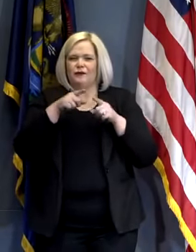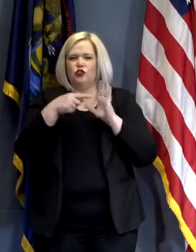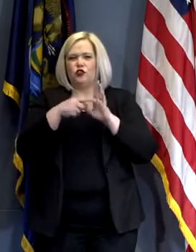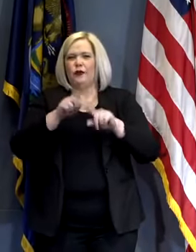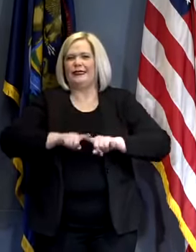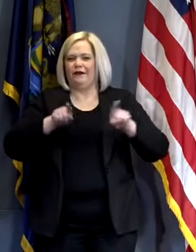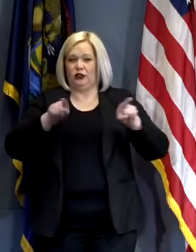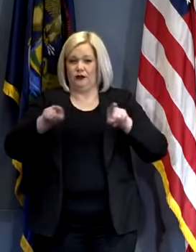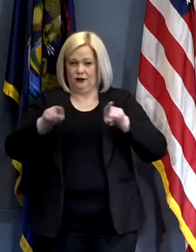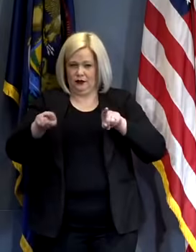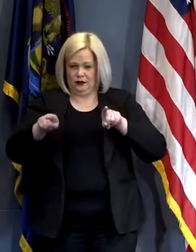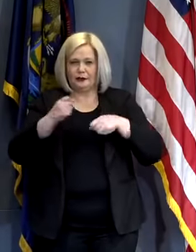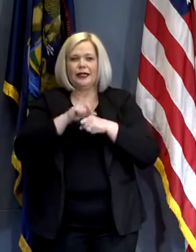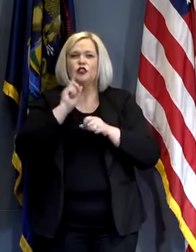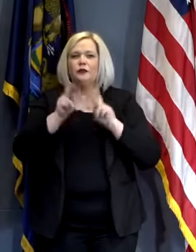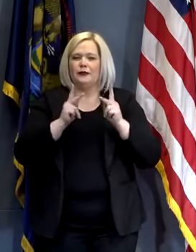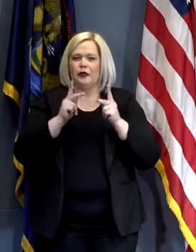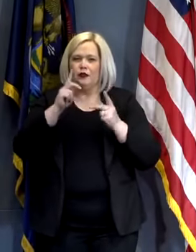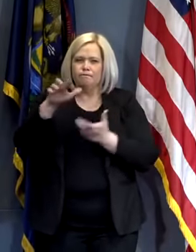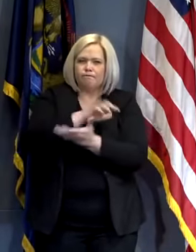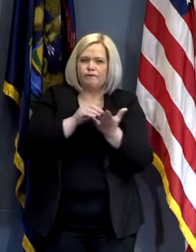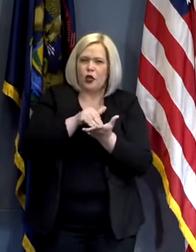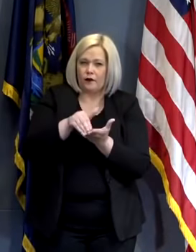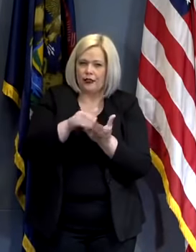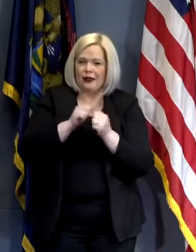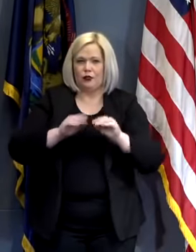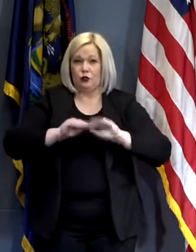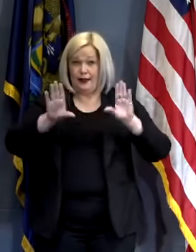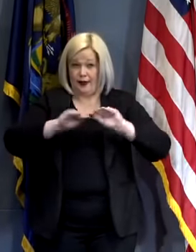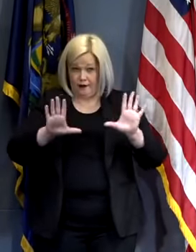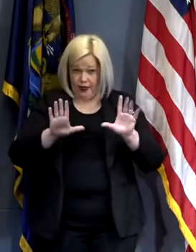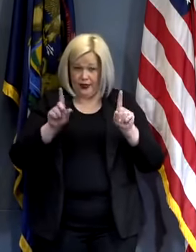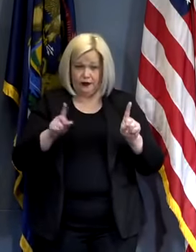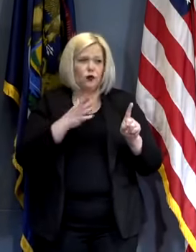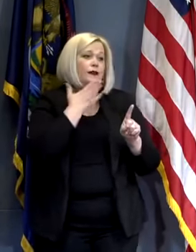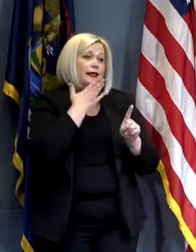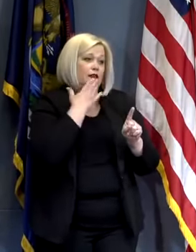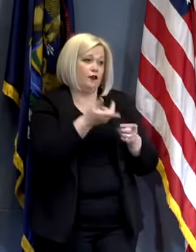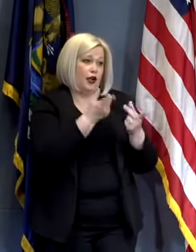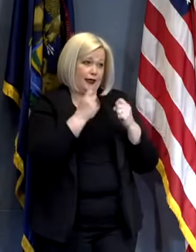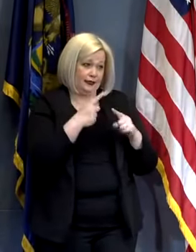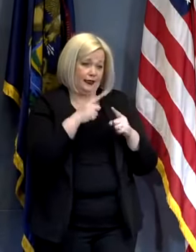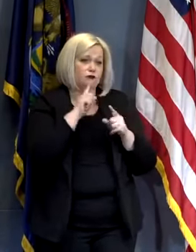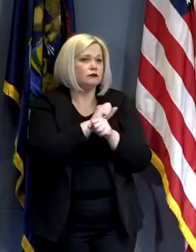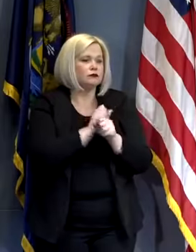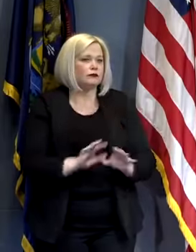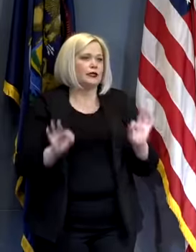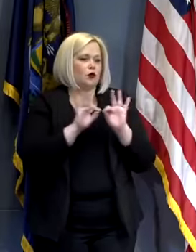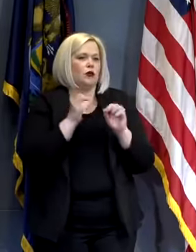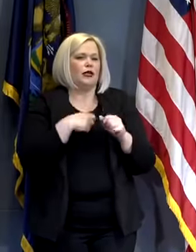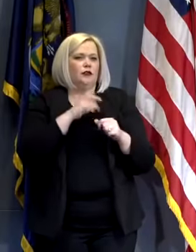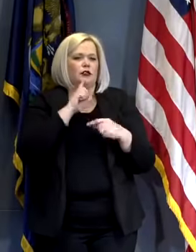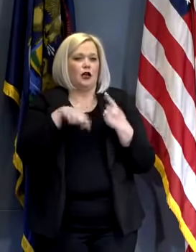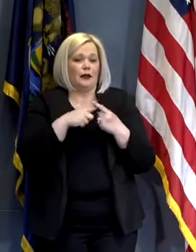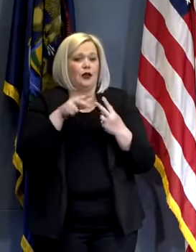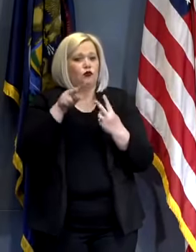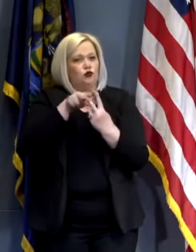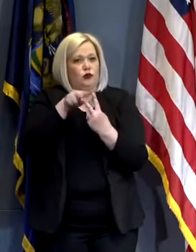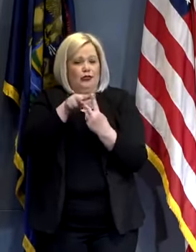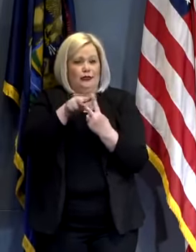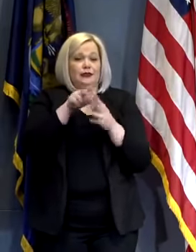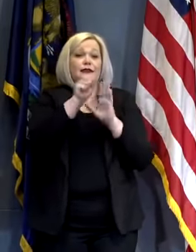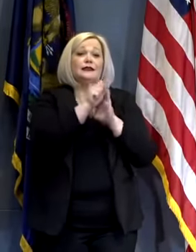people understandably confuse. And so I appreciate you teeing this up for me because I think it's really important that we acknowledge a state of